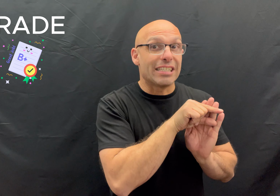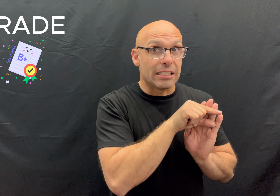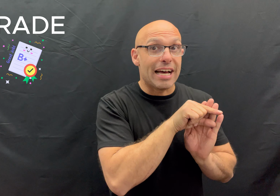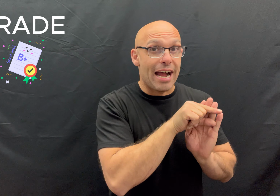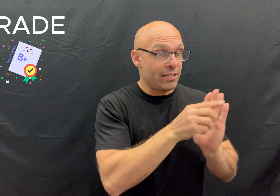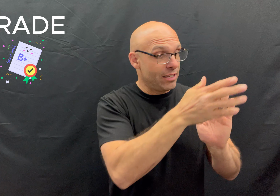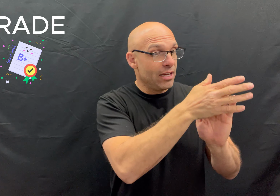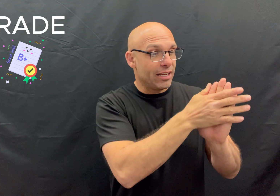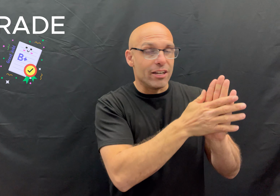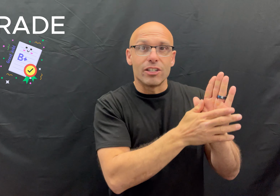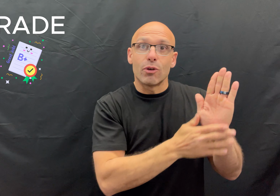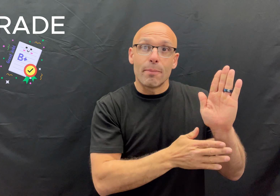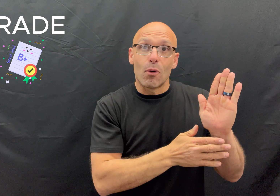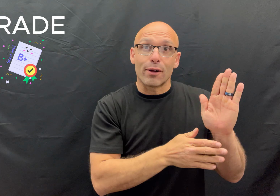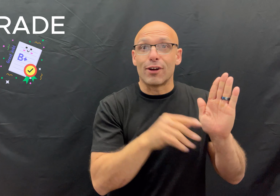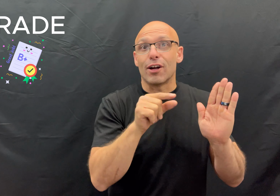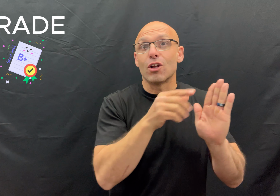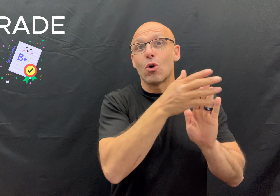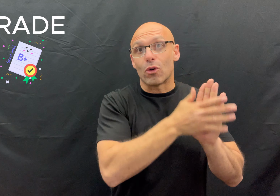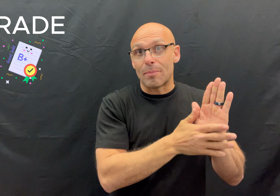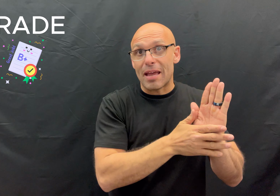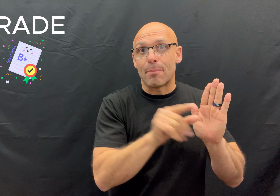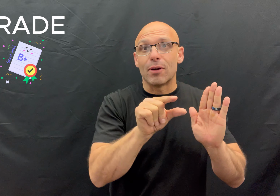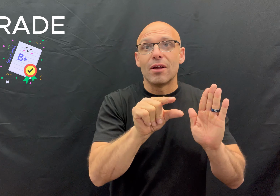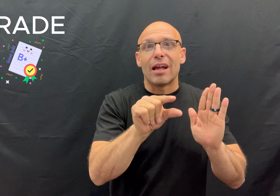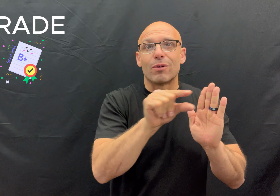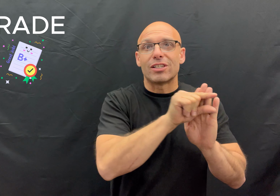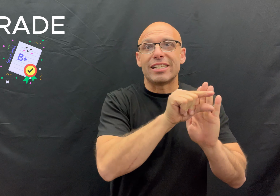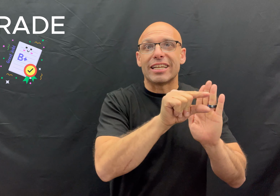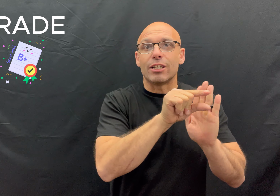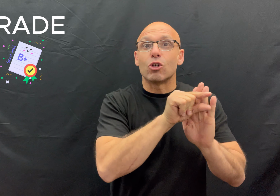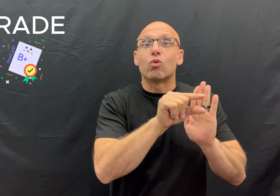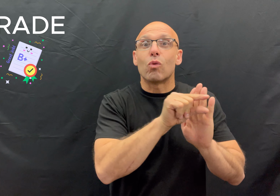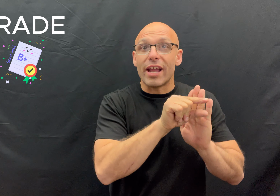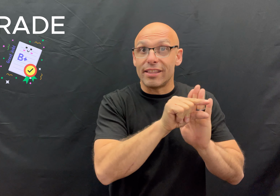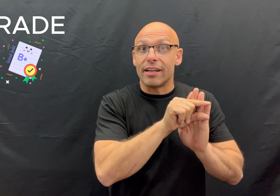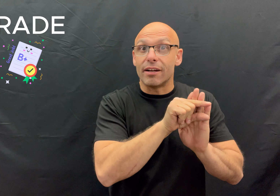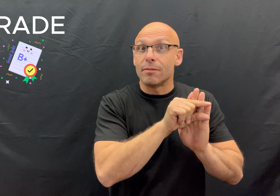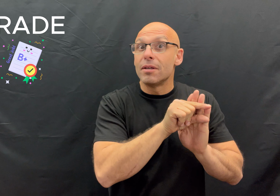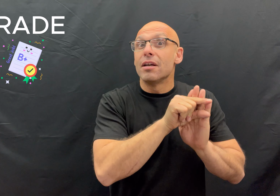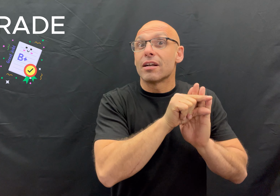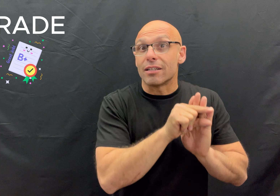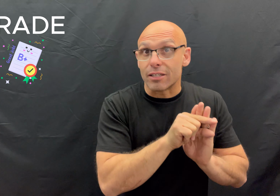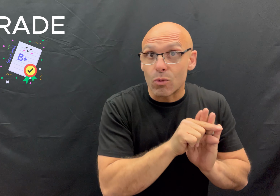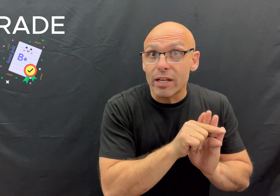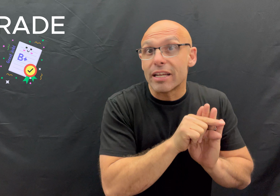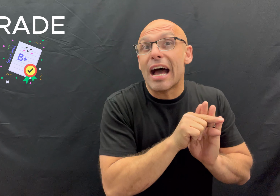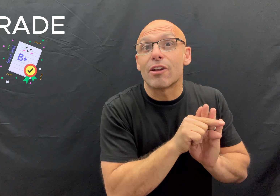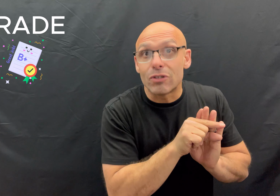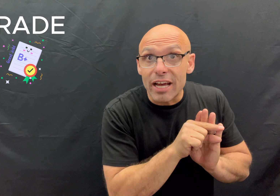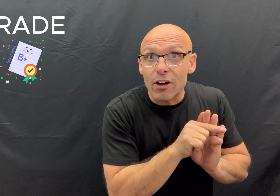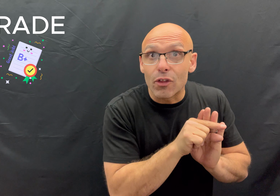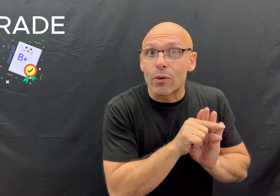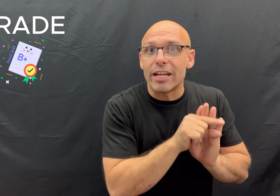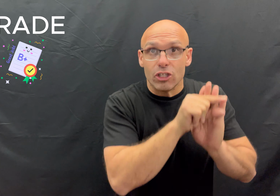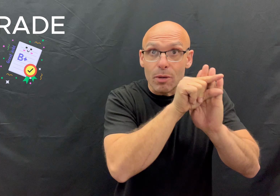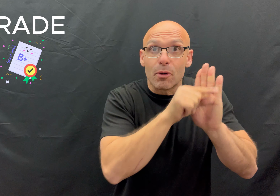class. Here's your report card or the paper, and we're sticking grade there. Consequently, how do you sign all the grades? You put them